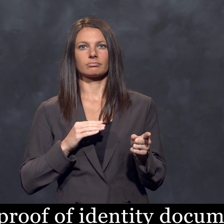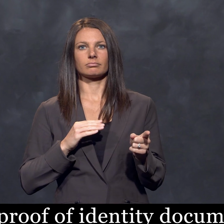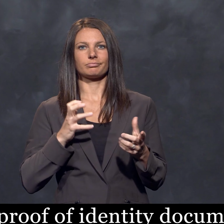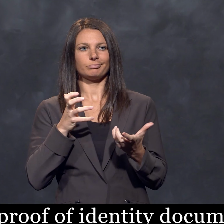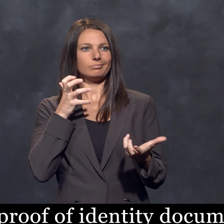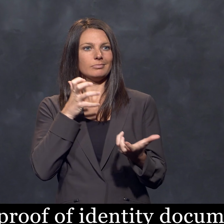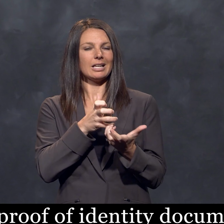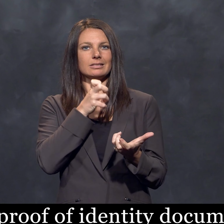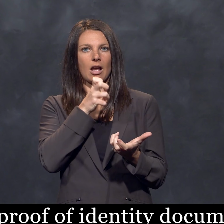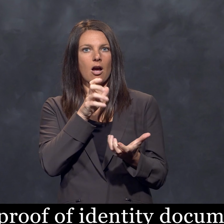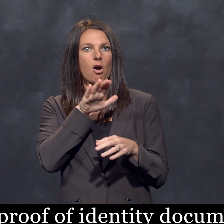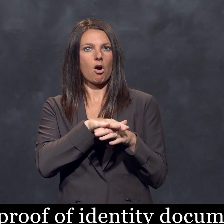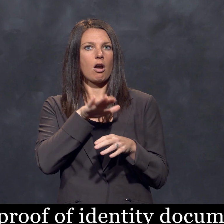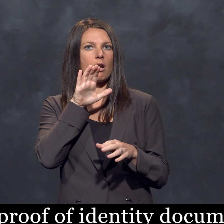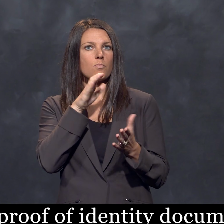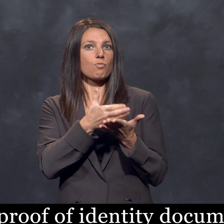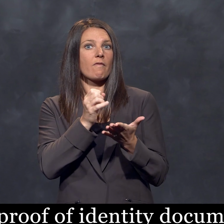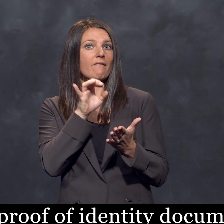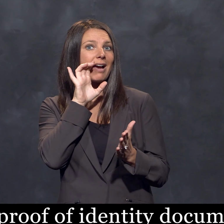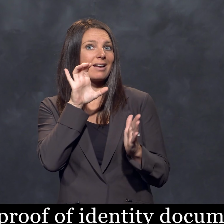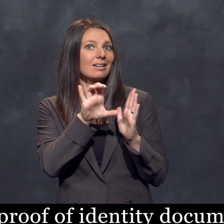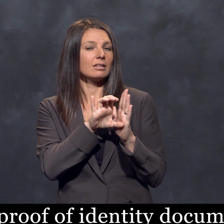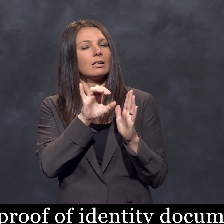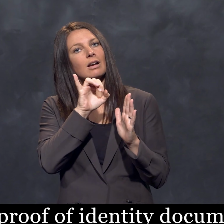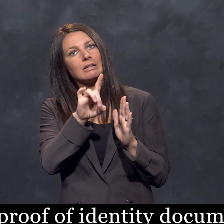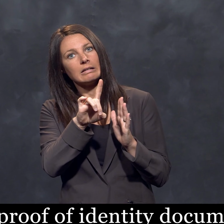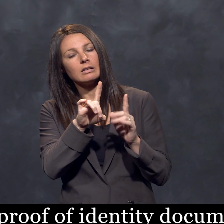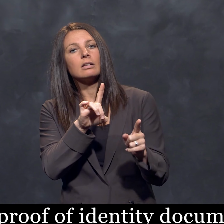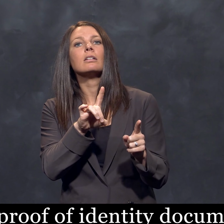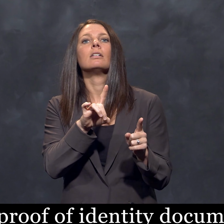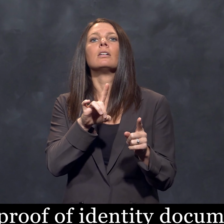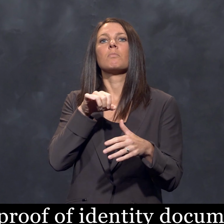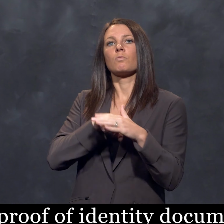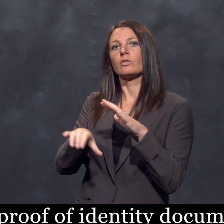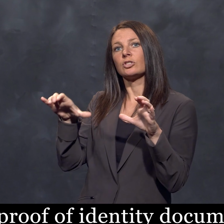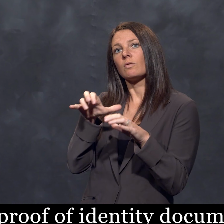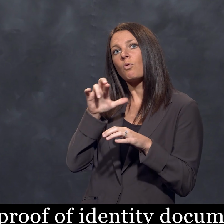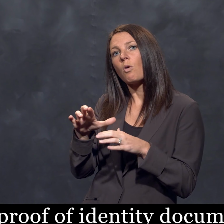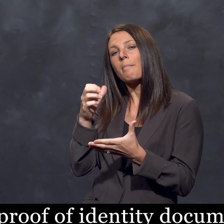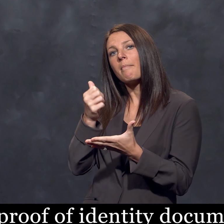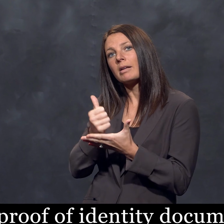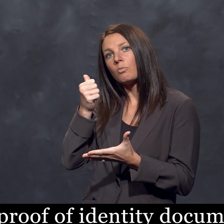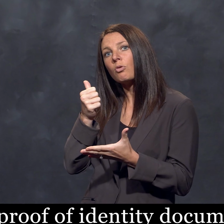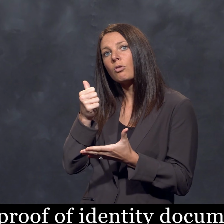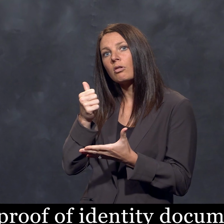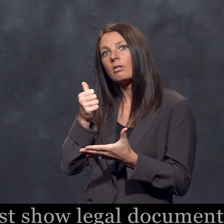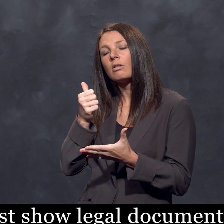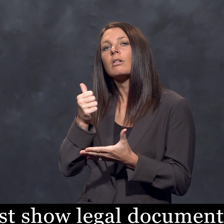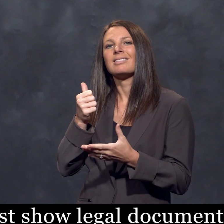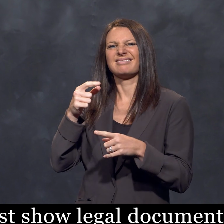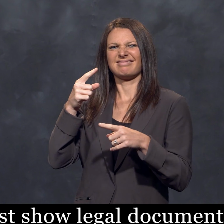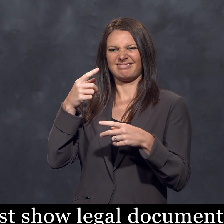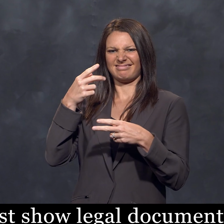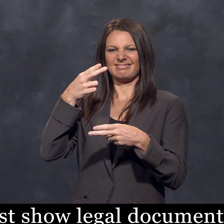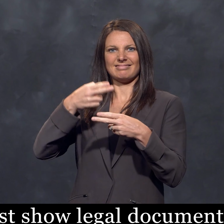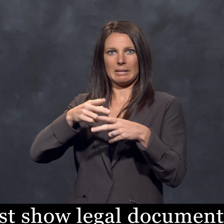of identity document, your birth certificate or passport, you must show legal